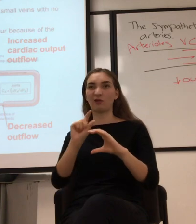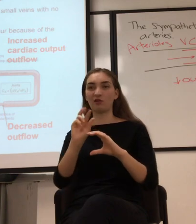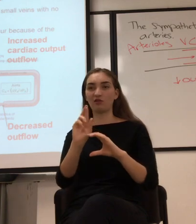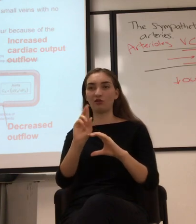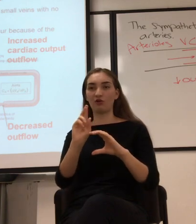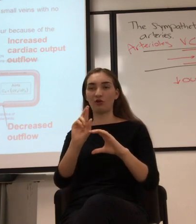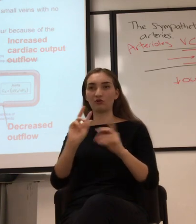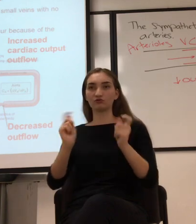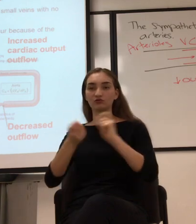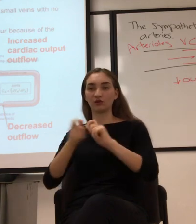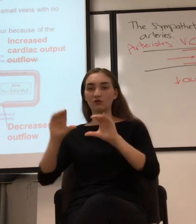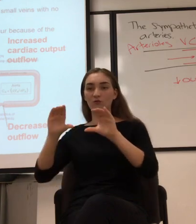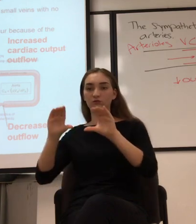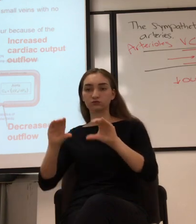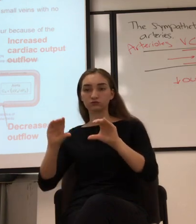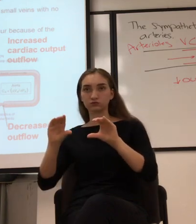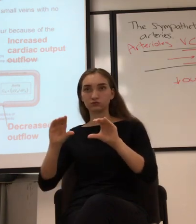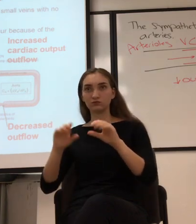decrease